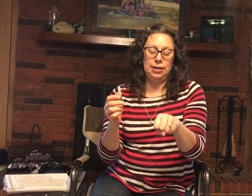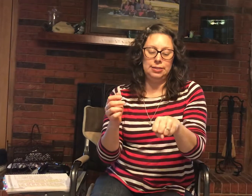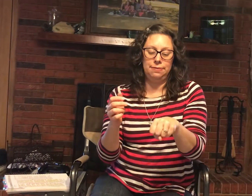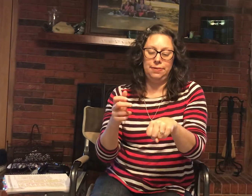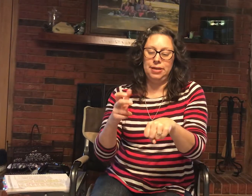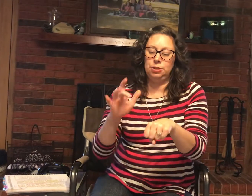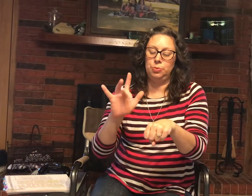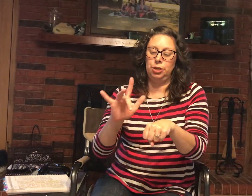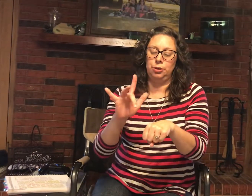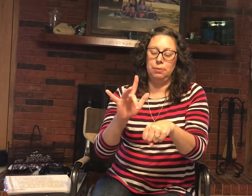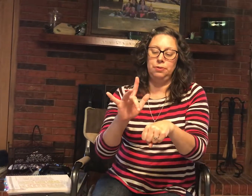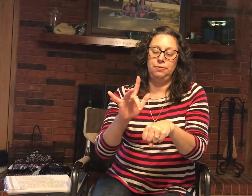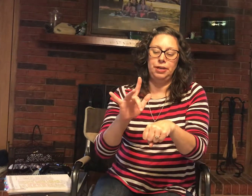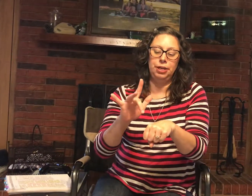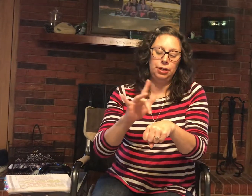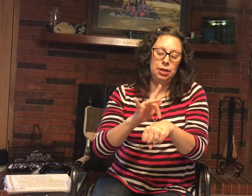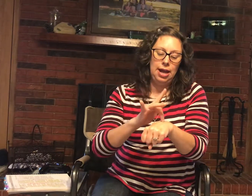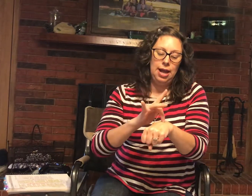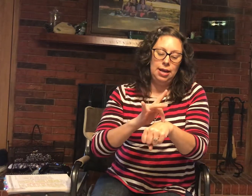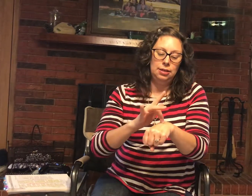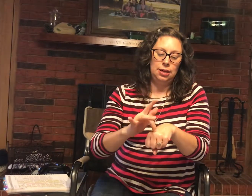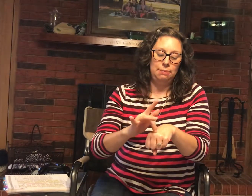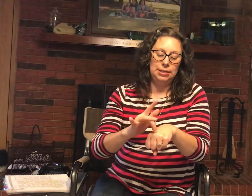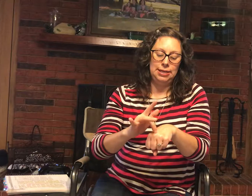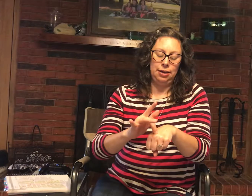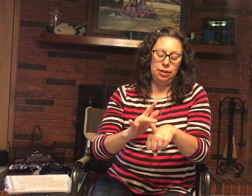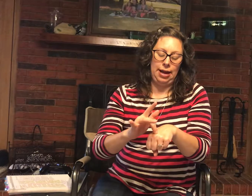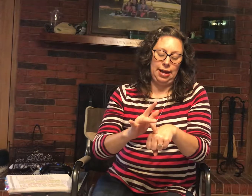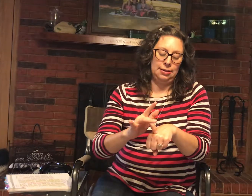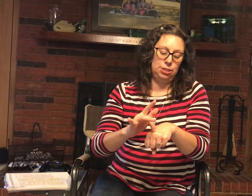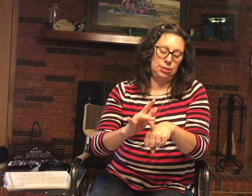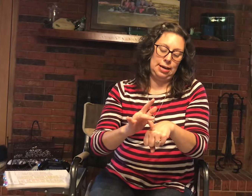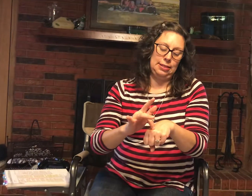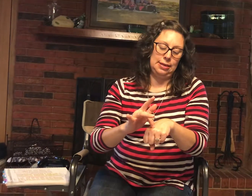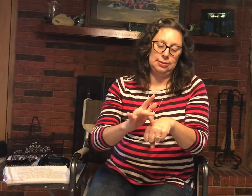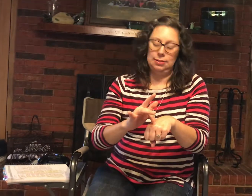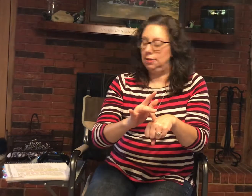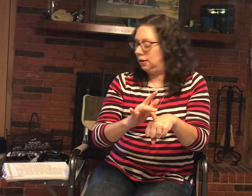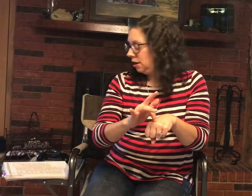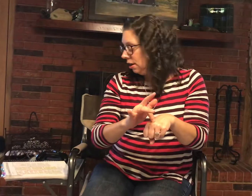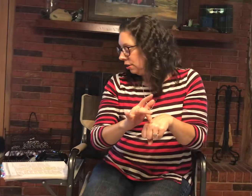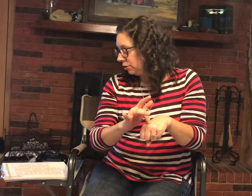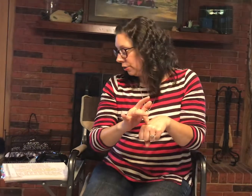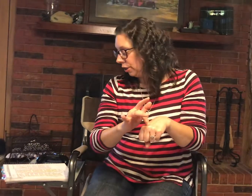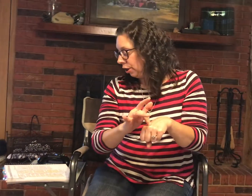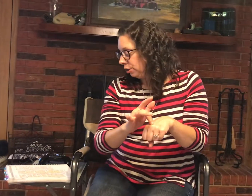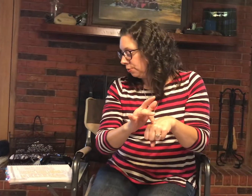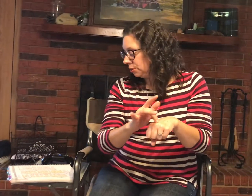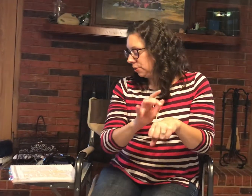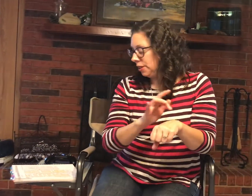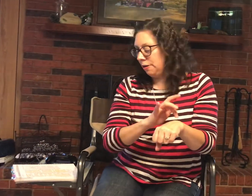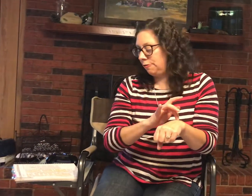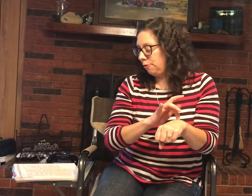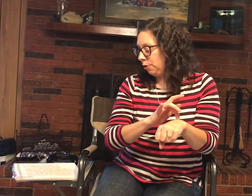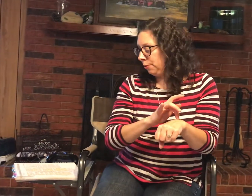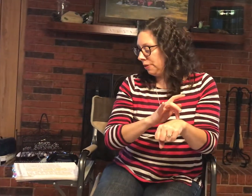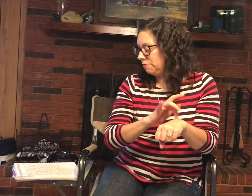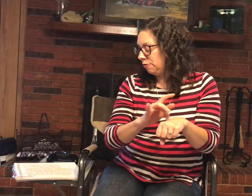a fist with your middle finger coming down the hand, just like this. So the earth was without form and